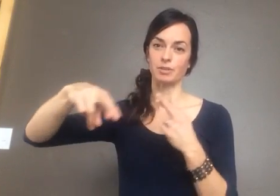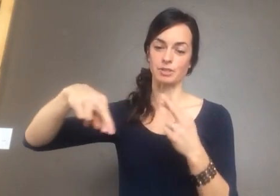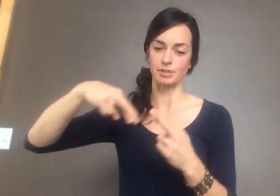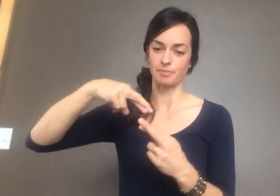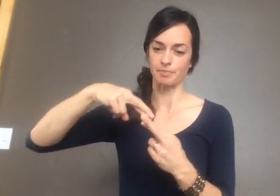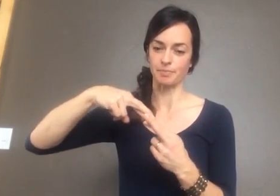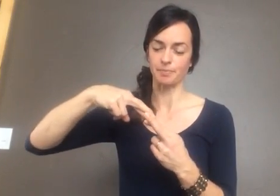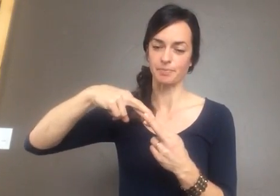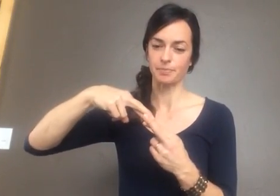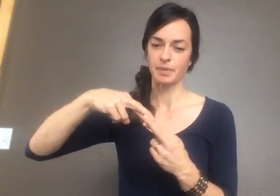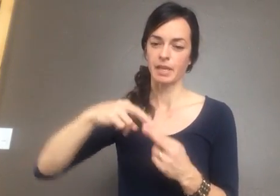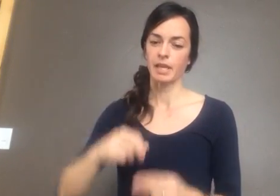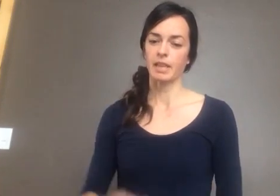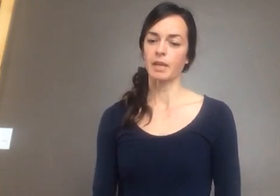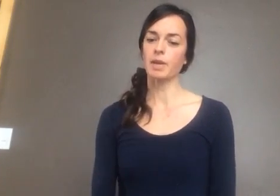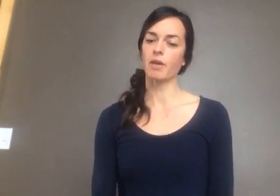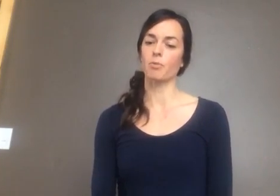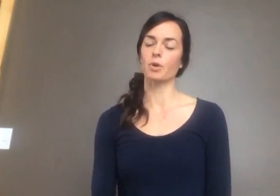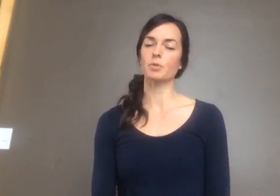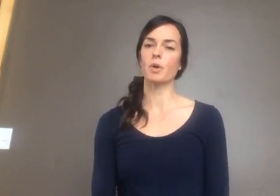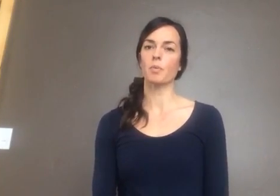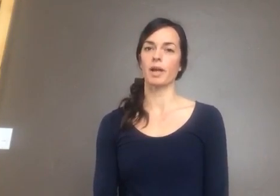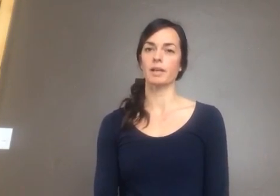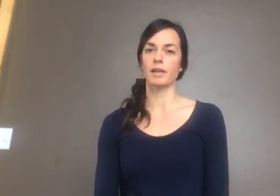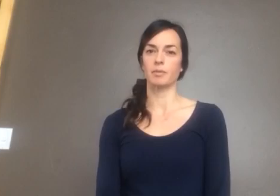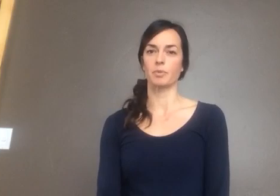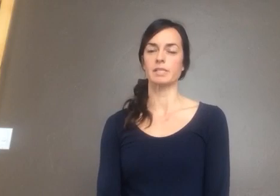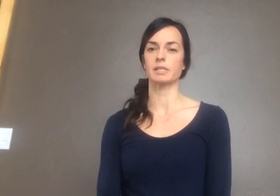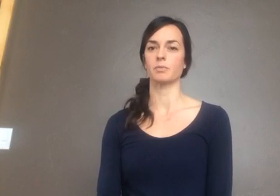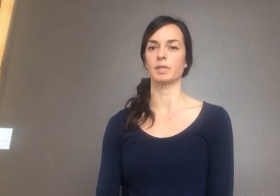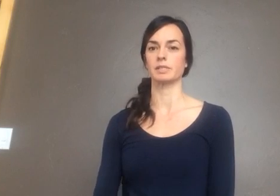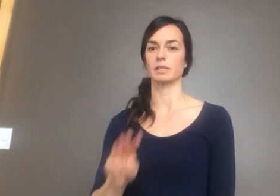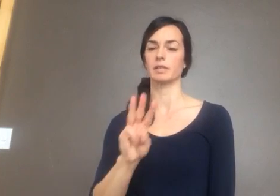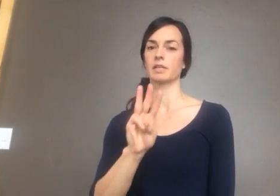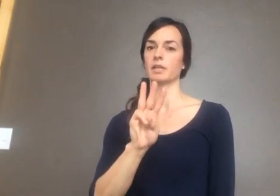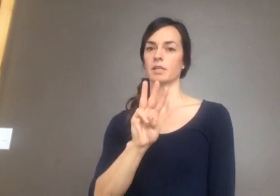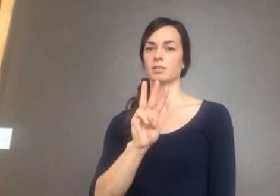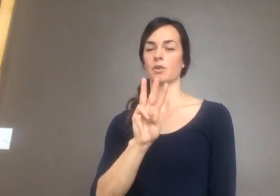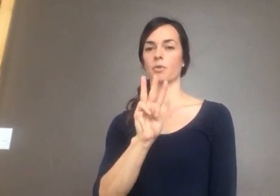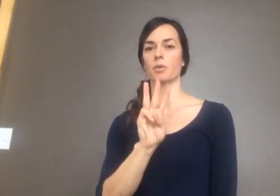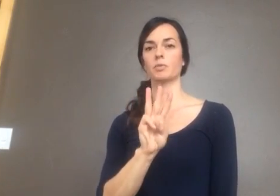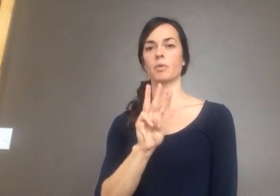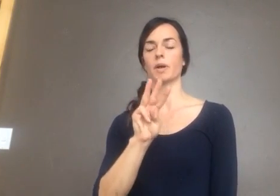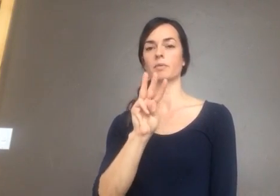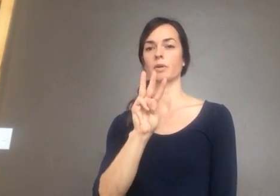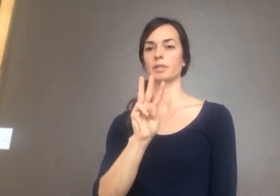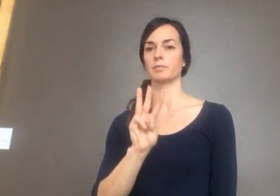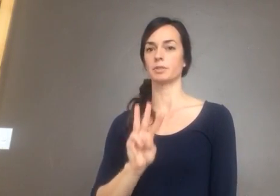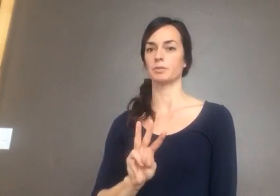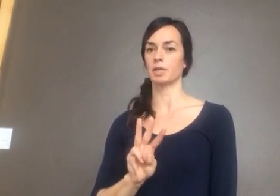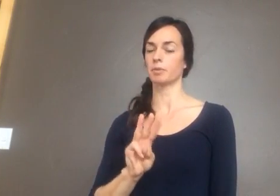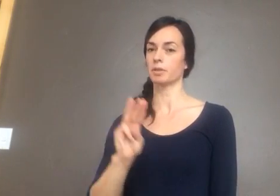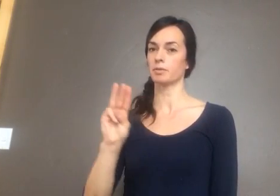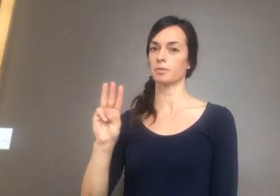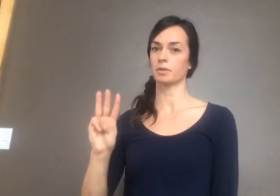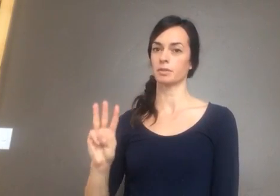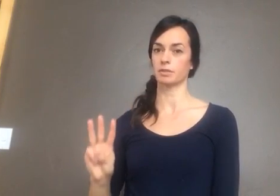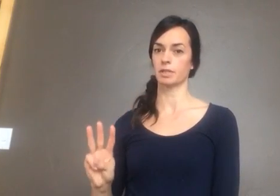Revolution. Then we have World War I and President Wilson. So for World War I, we're going to do W,